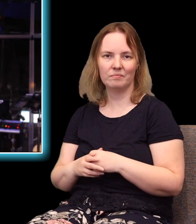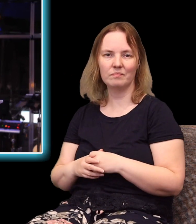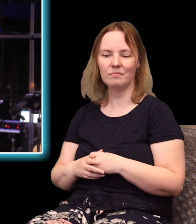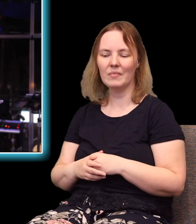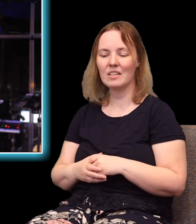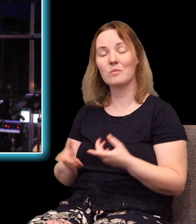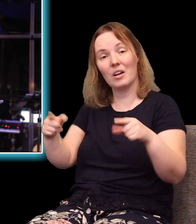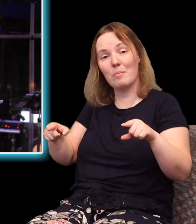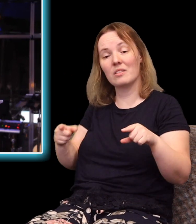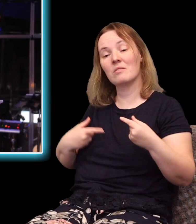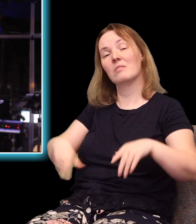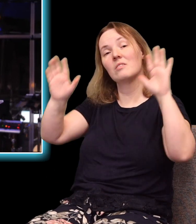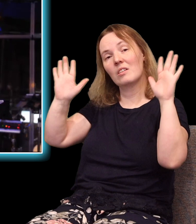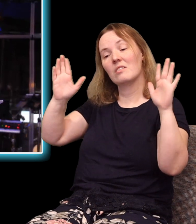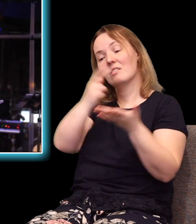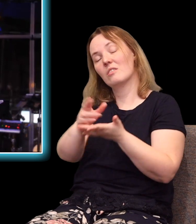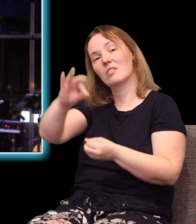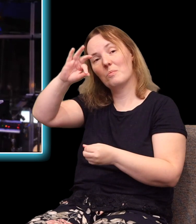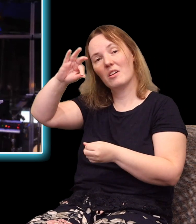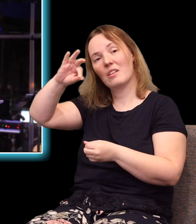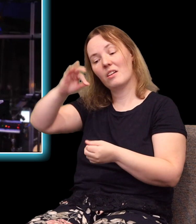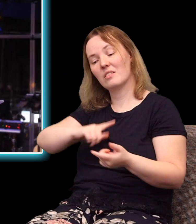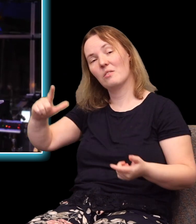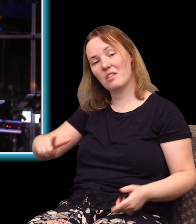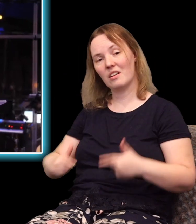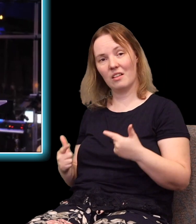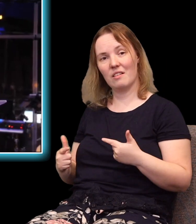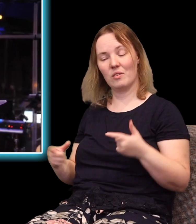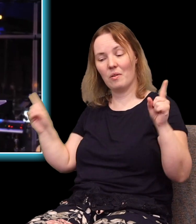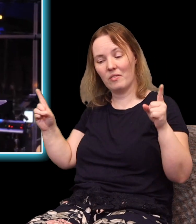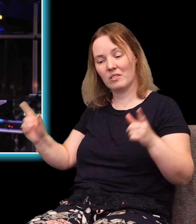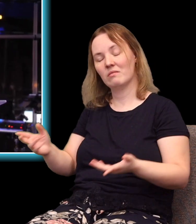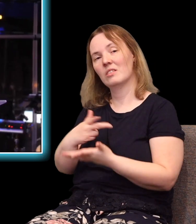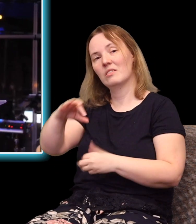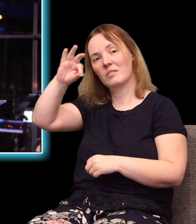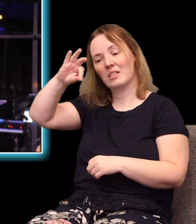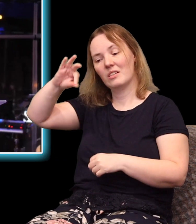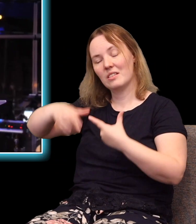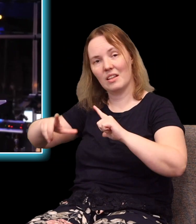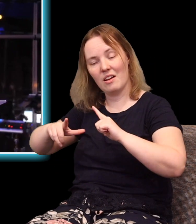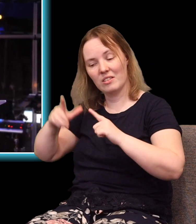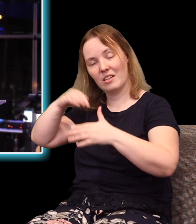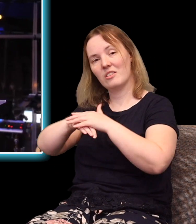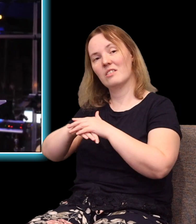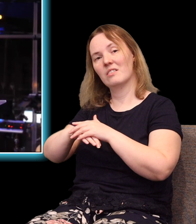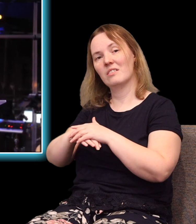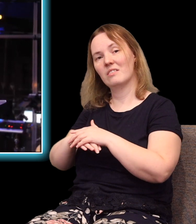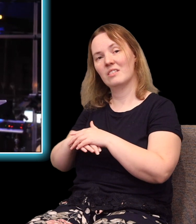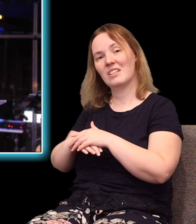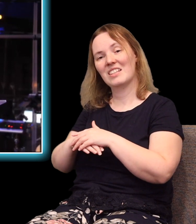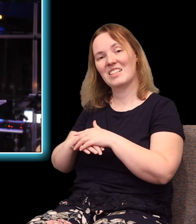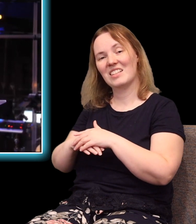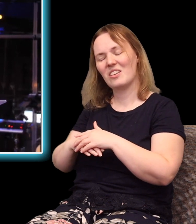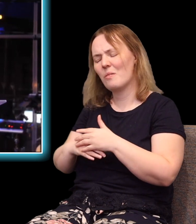the Holy Spirit as Lord in our life, because wherever the Holy Spirit is allowed to enter, what does He do? He gives expression to His